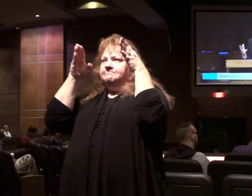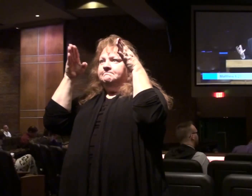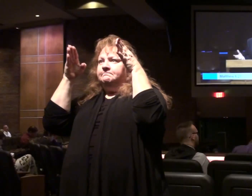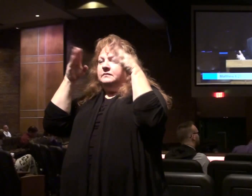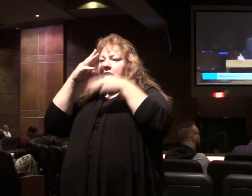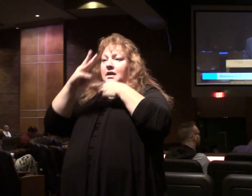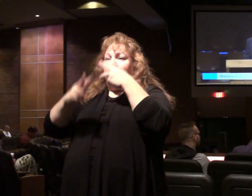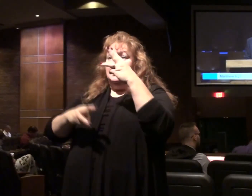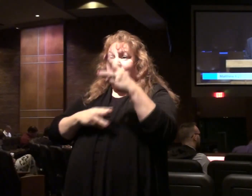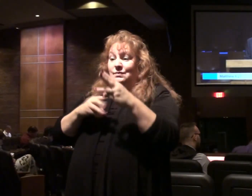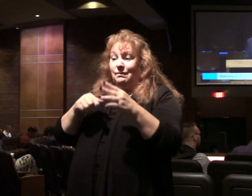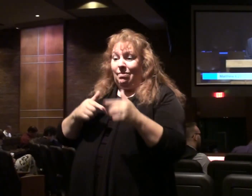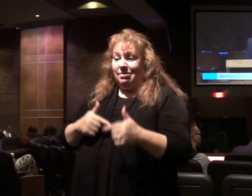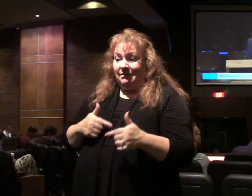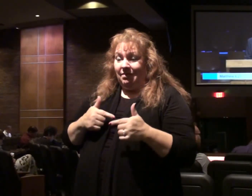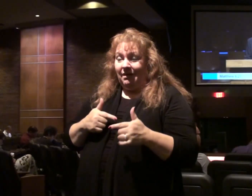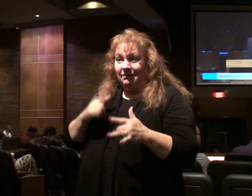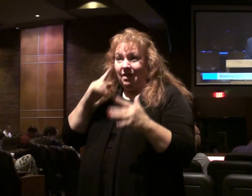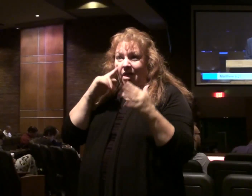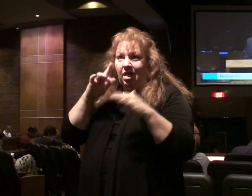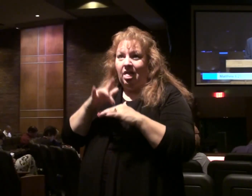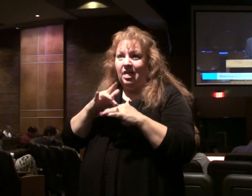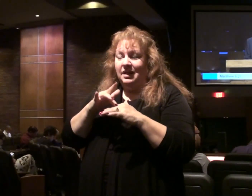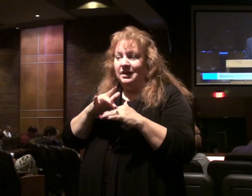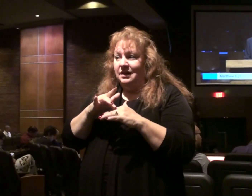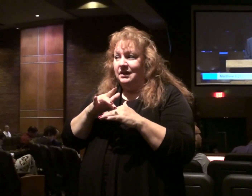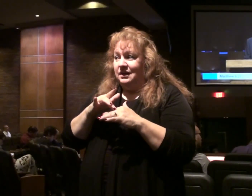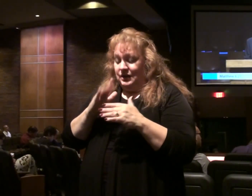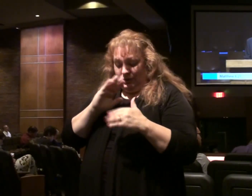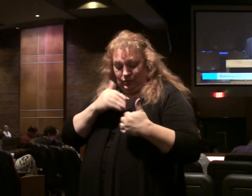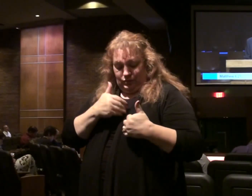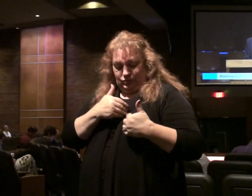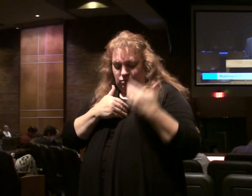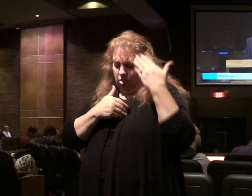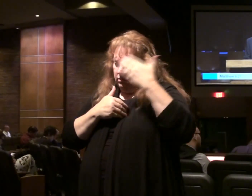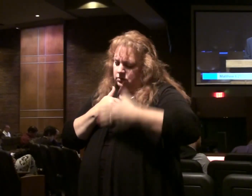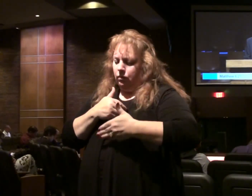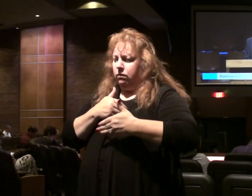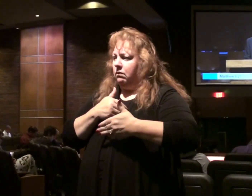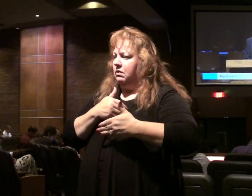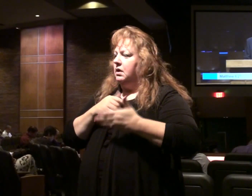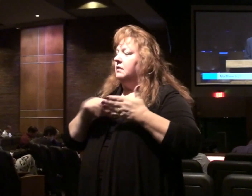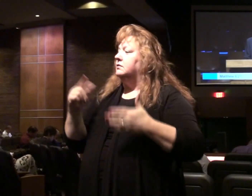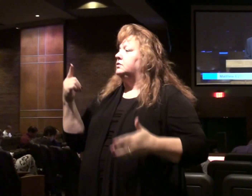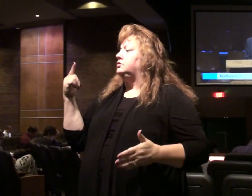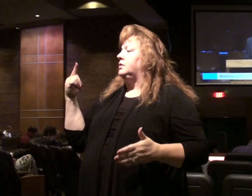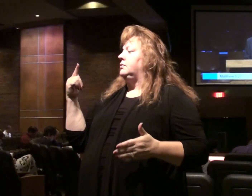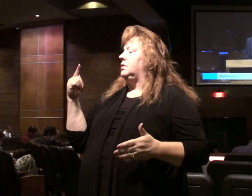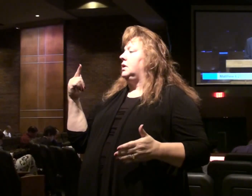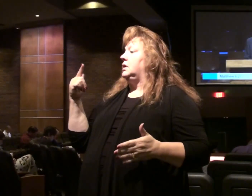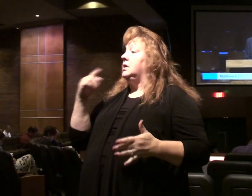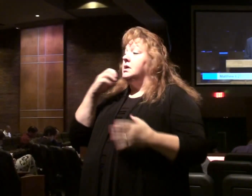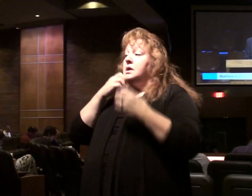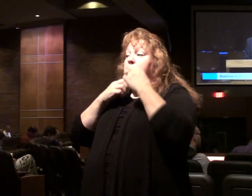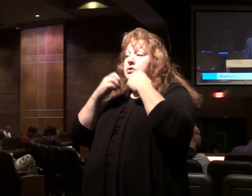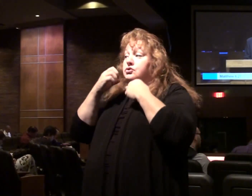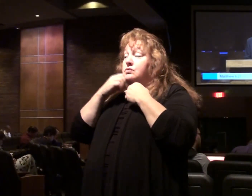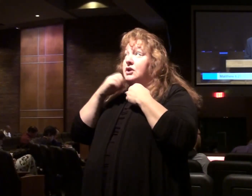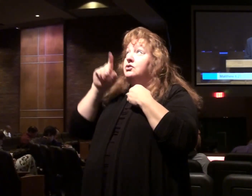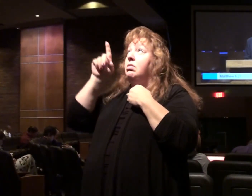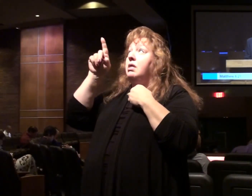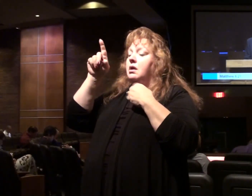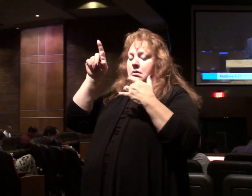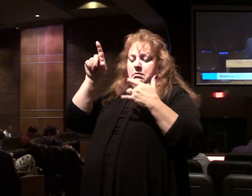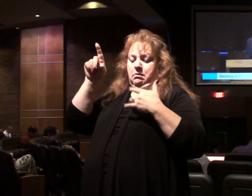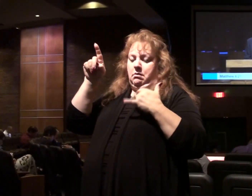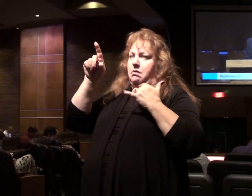of this world and this life, you'll have a dark soul. Verse 21, for where your treasure is, there your heart will